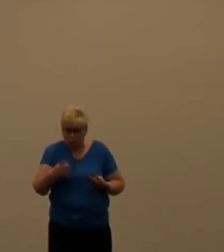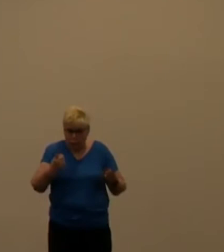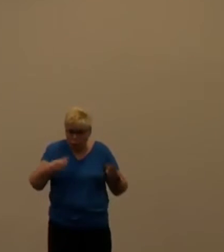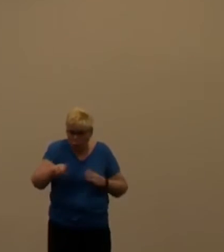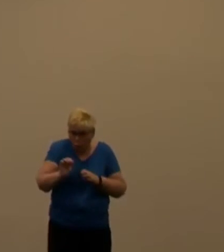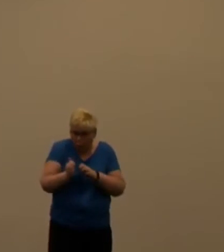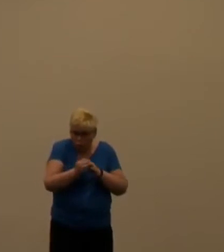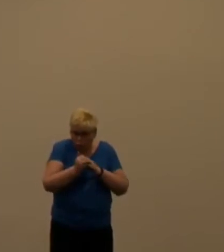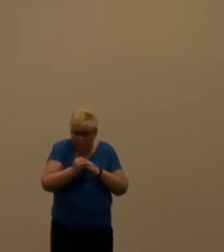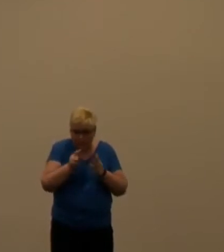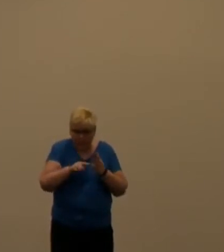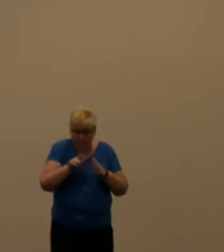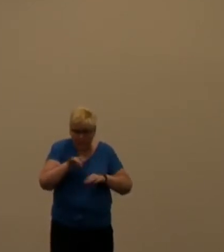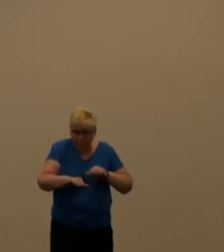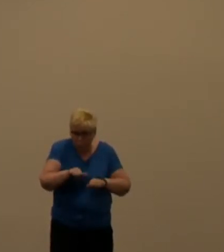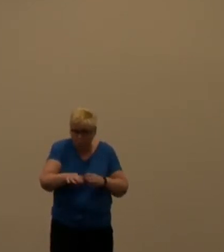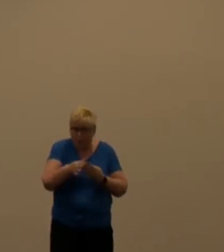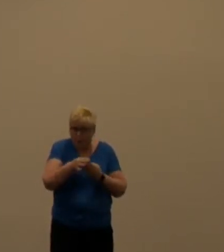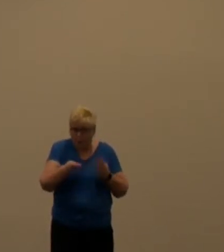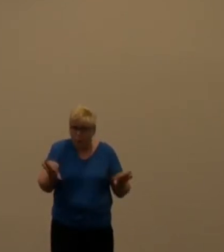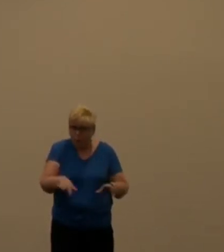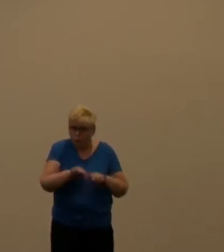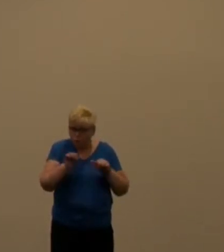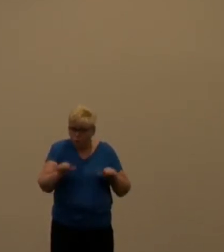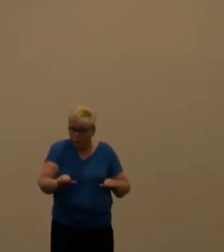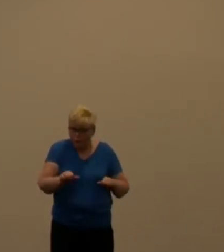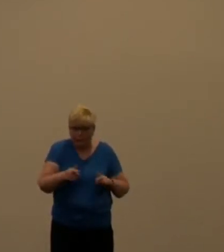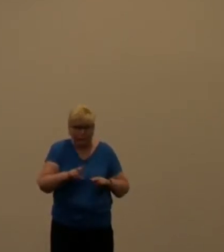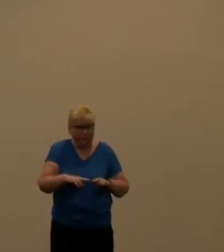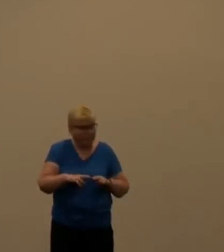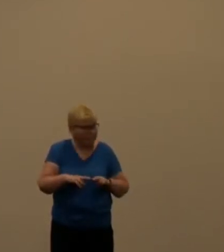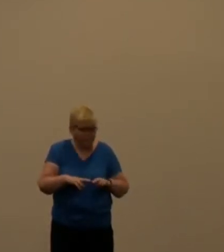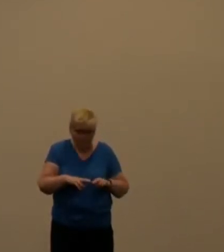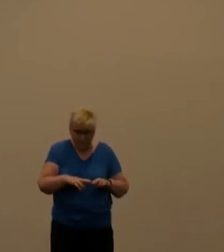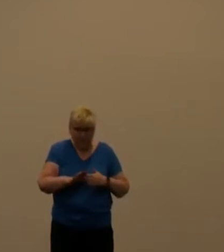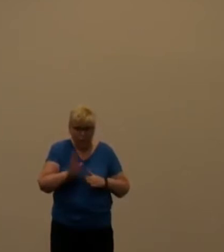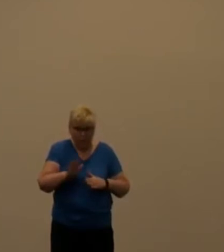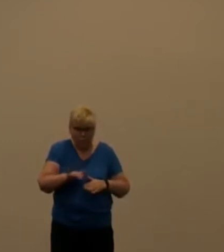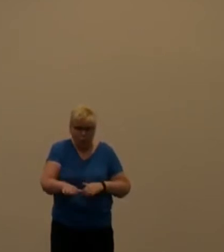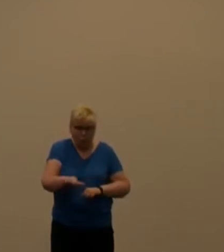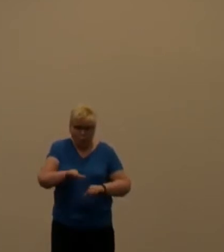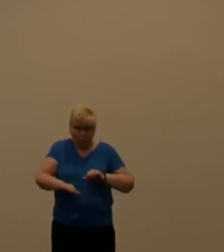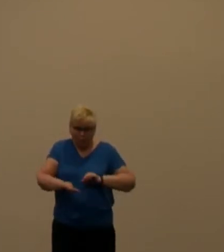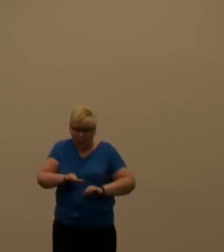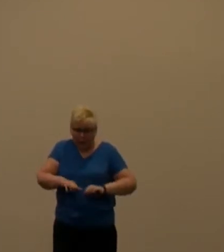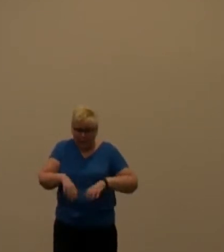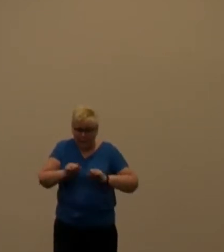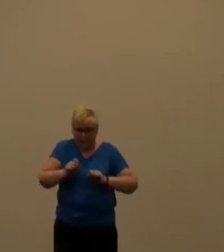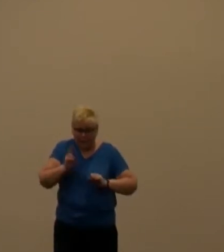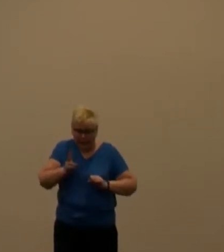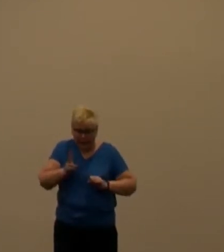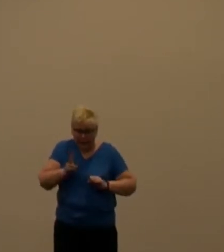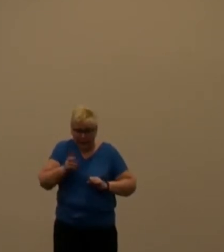is the process that we're actually having? Or if not, you go back, you start again, you start drawing, you do